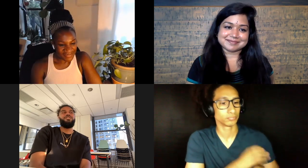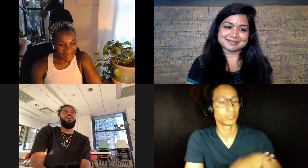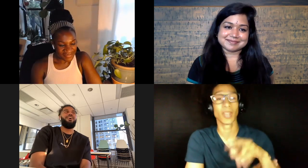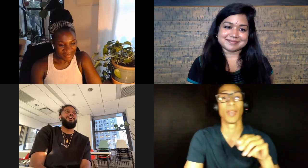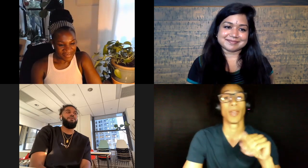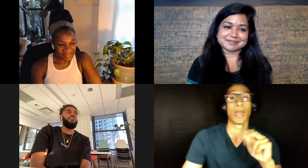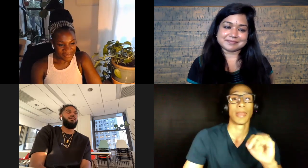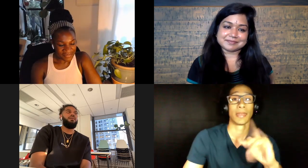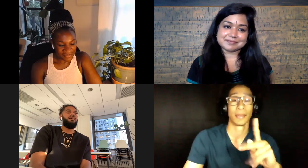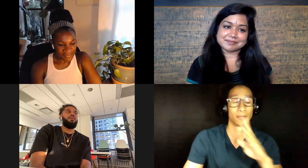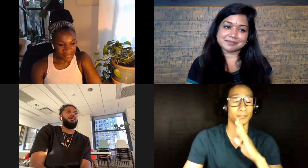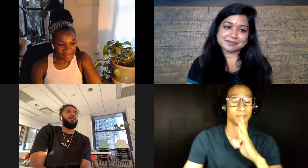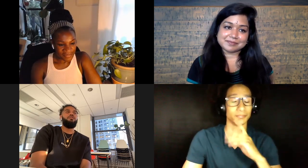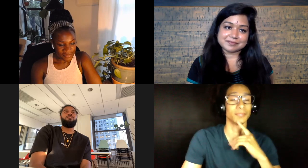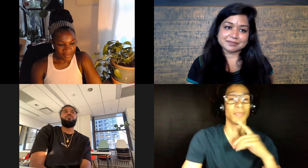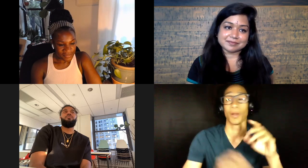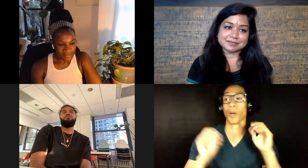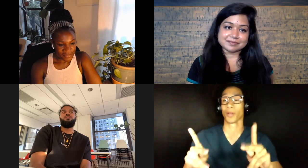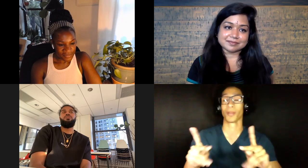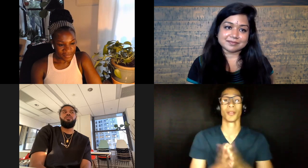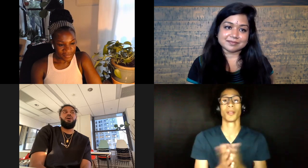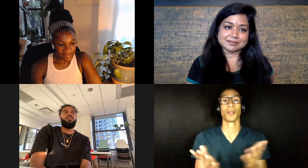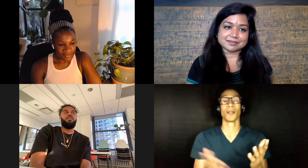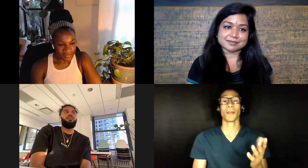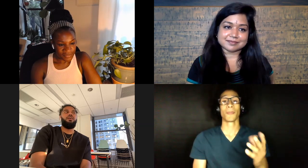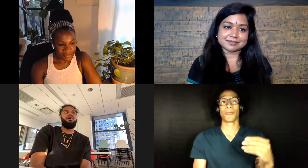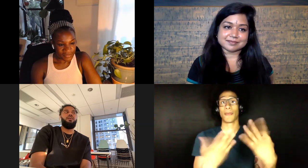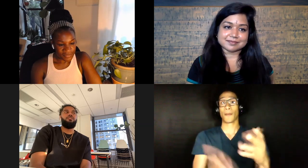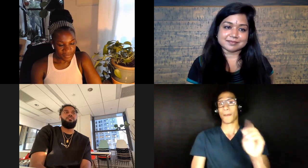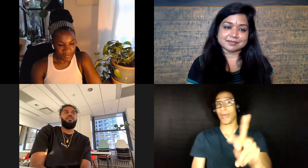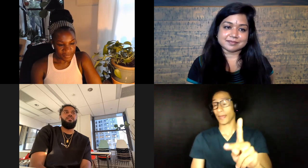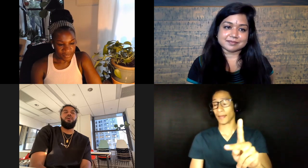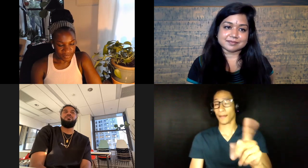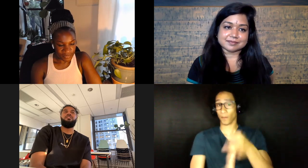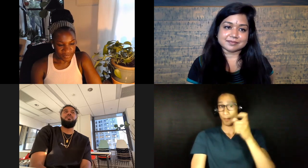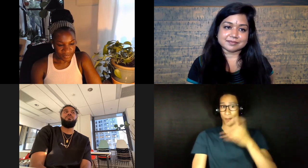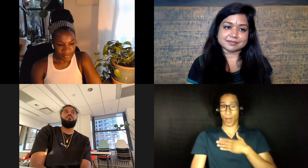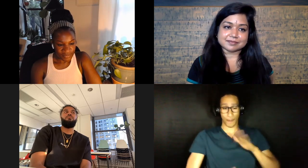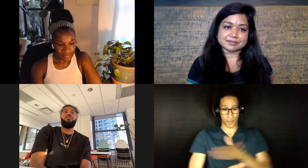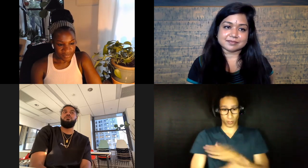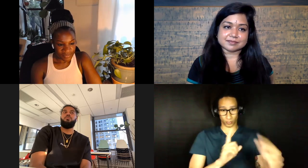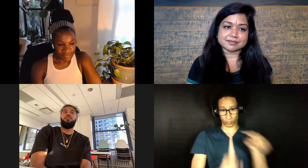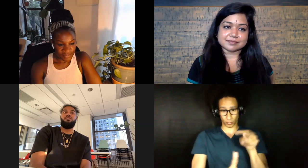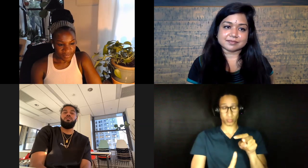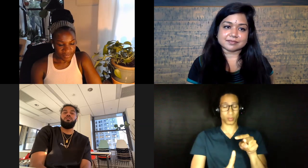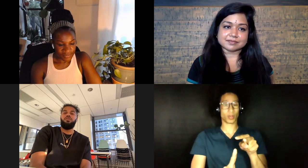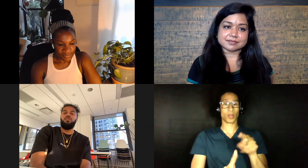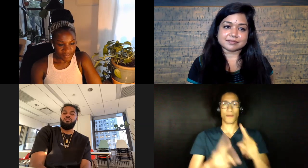like helps in a lot of these conversations. yeah. I think so too, for sure. Like,